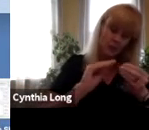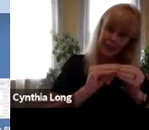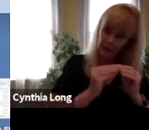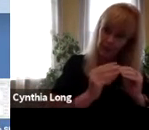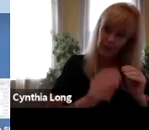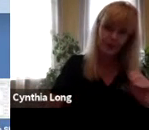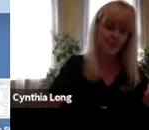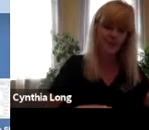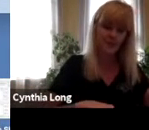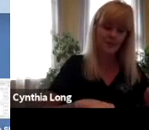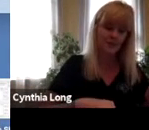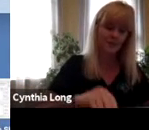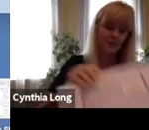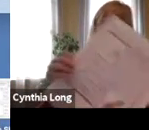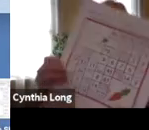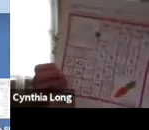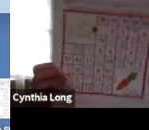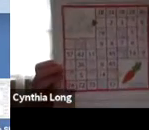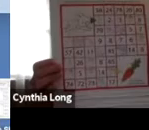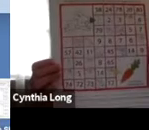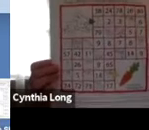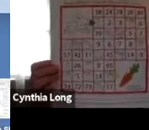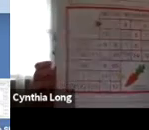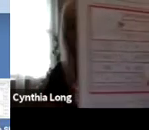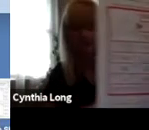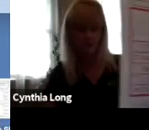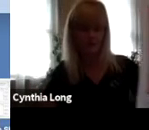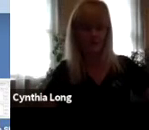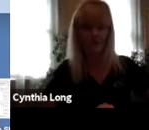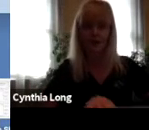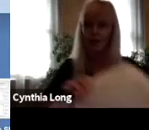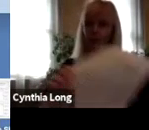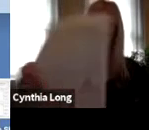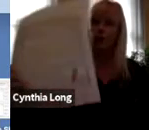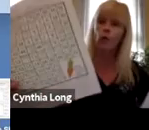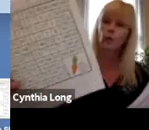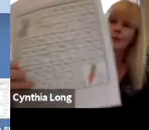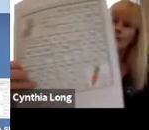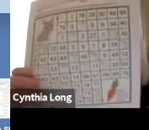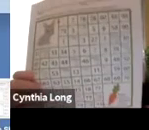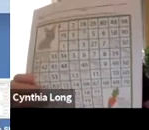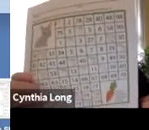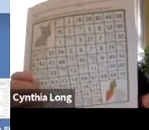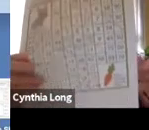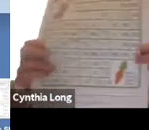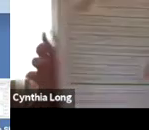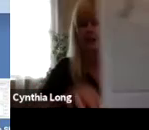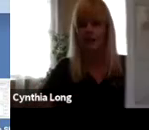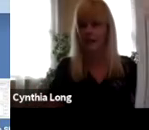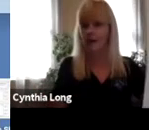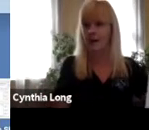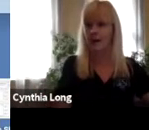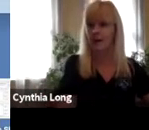And this one deals with numbers right here. And for the older ones,